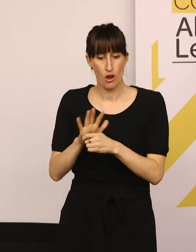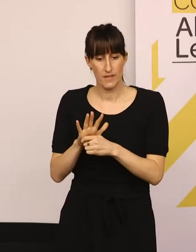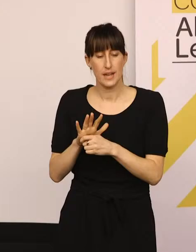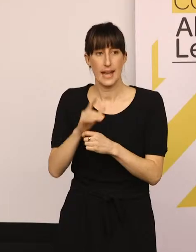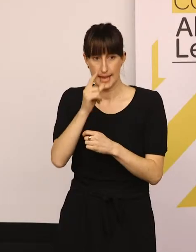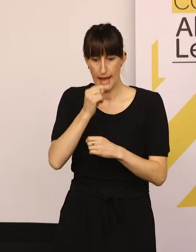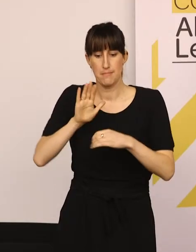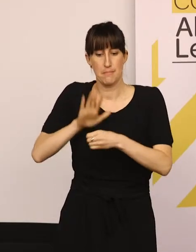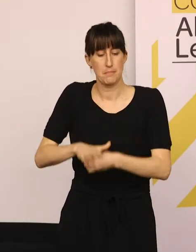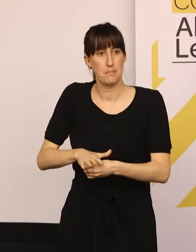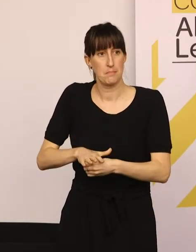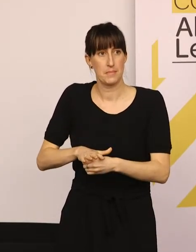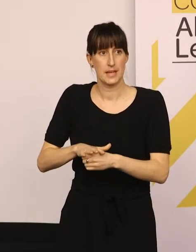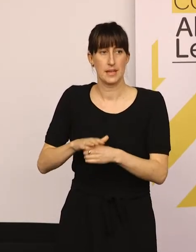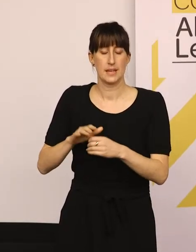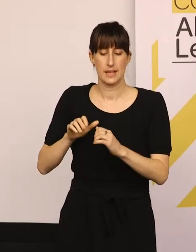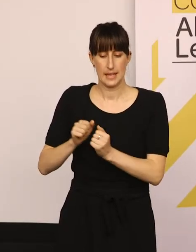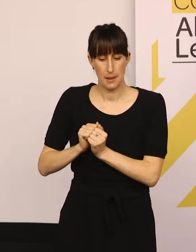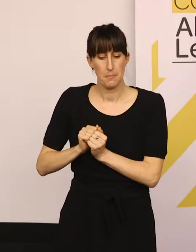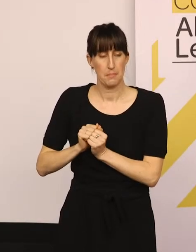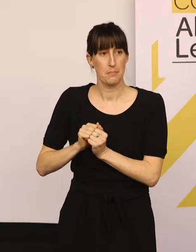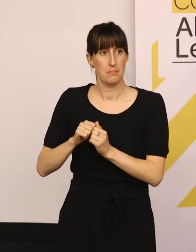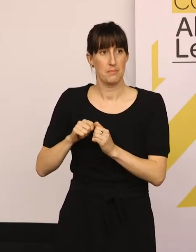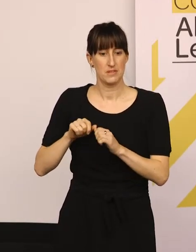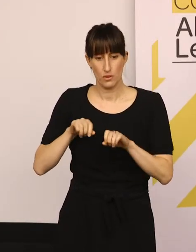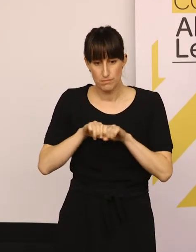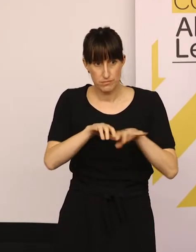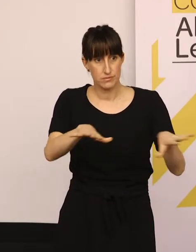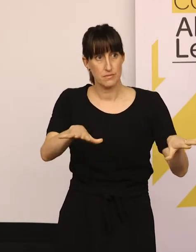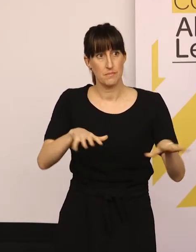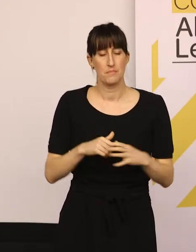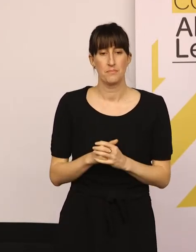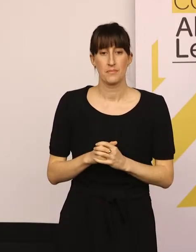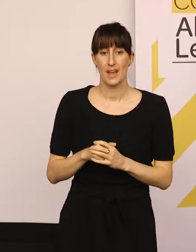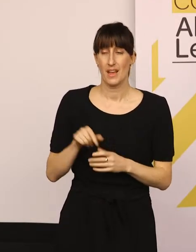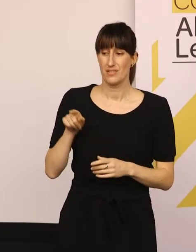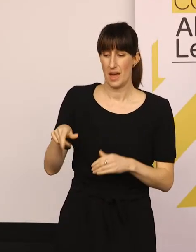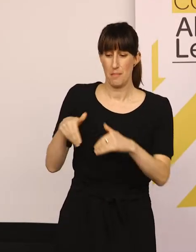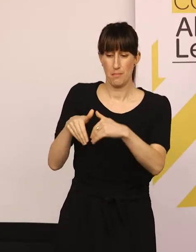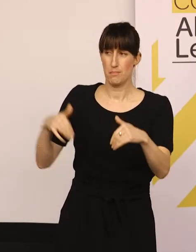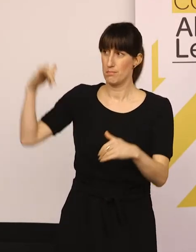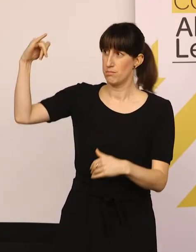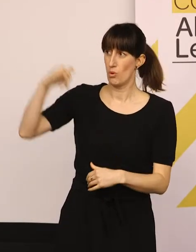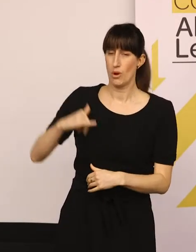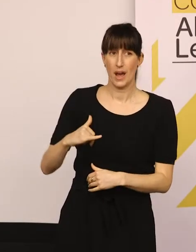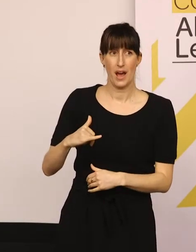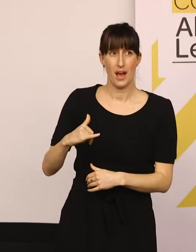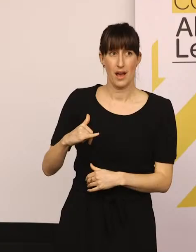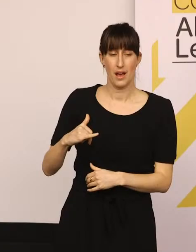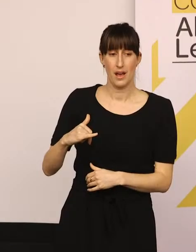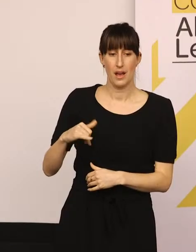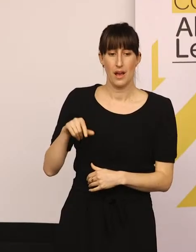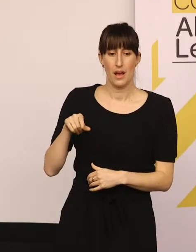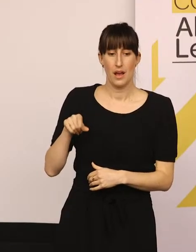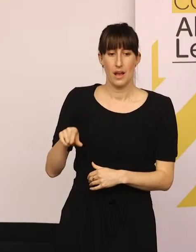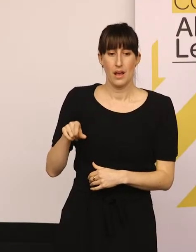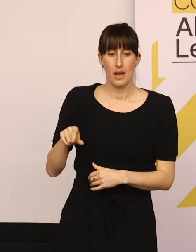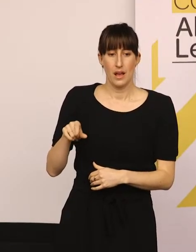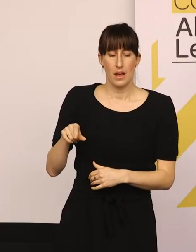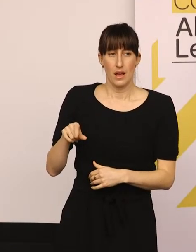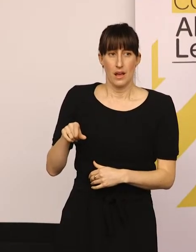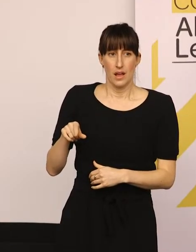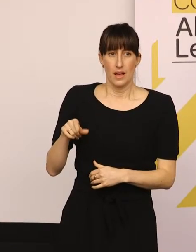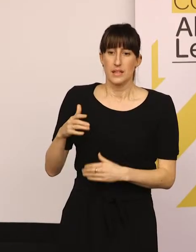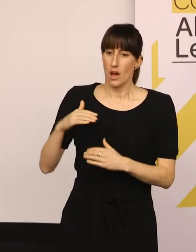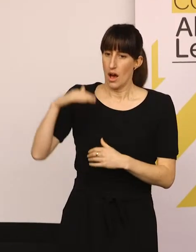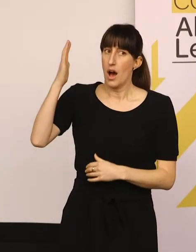information about the likelihood of the risk that people coming through the border and linking that to where they have come from, whether or